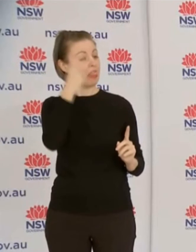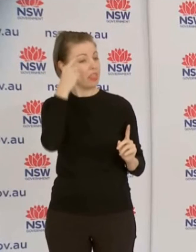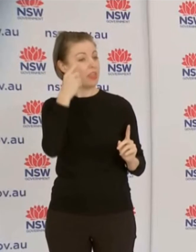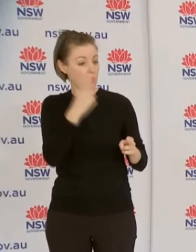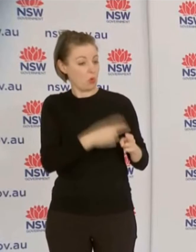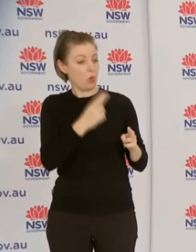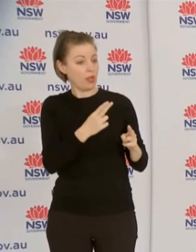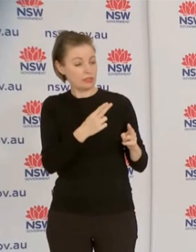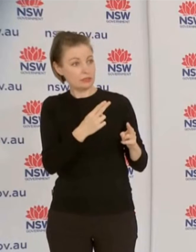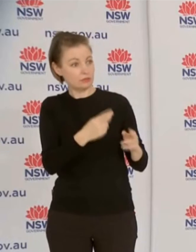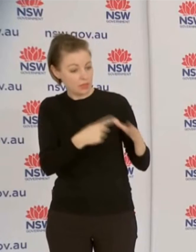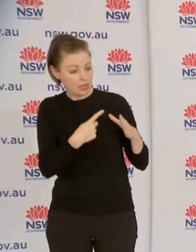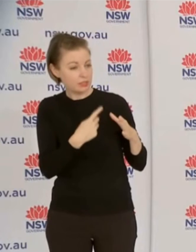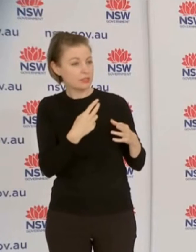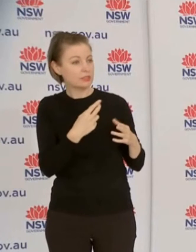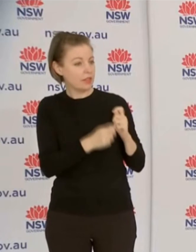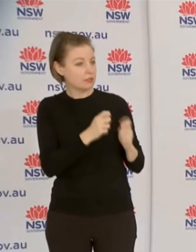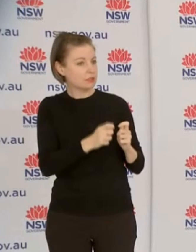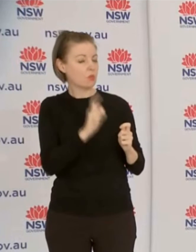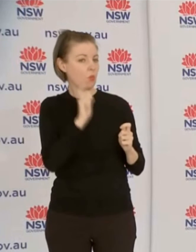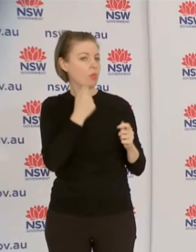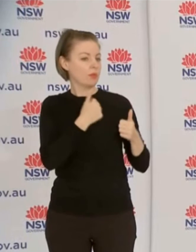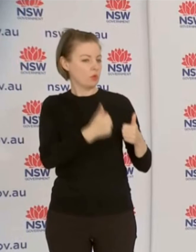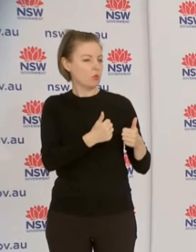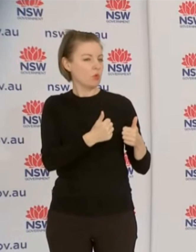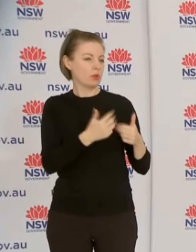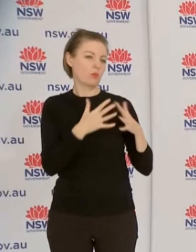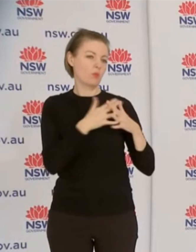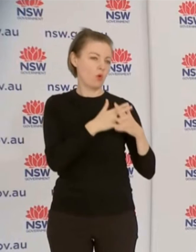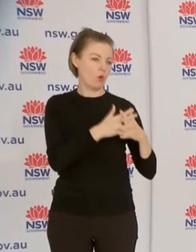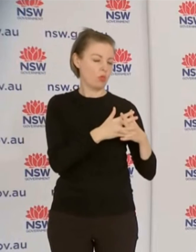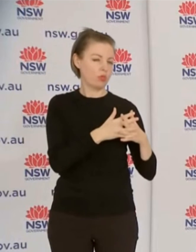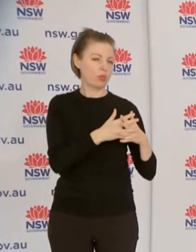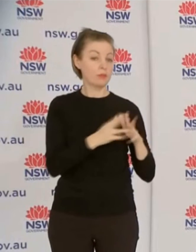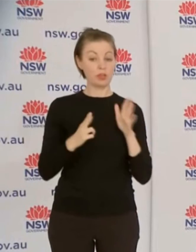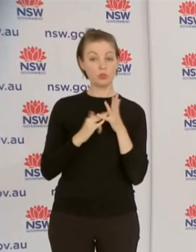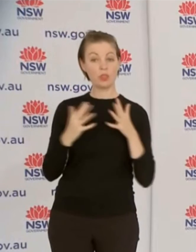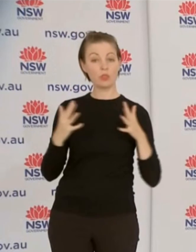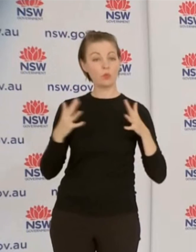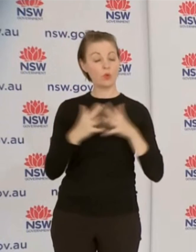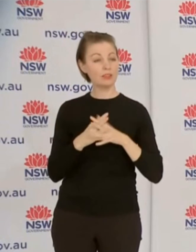authorities at a federal level are looking at that. And just to put things into perspective, New South Wales has recorded again